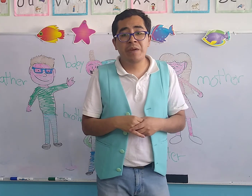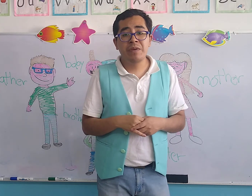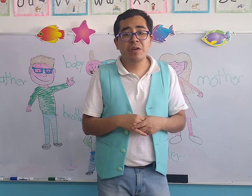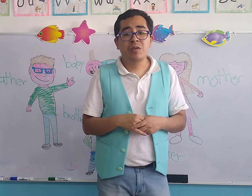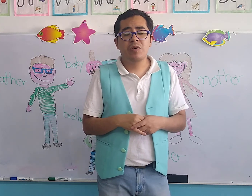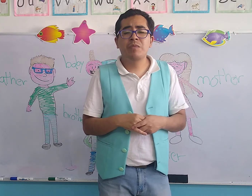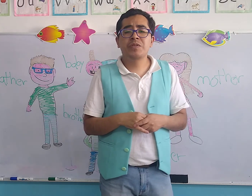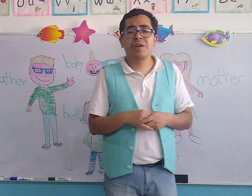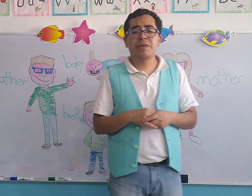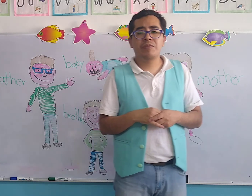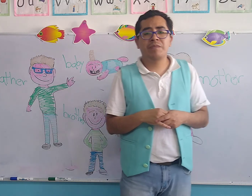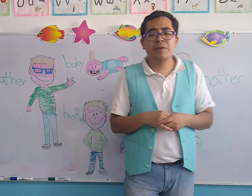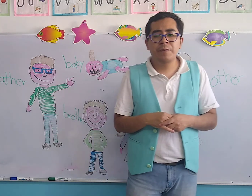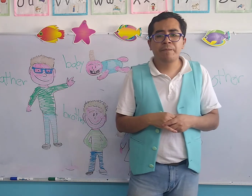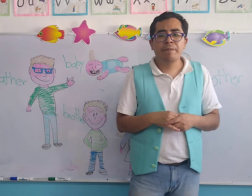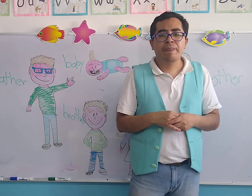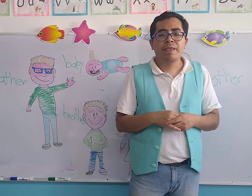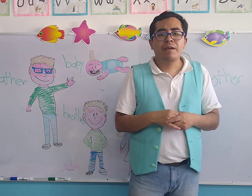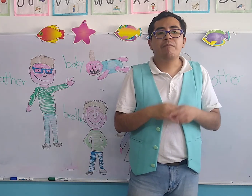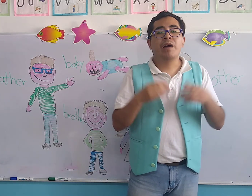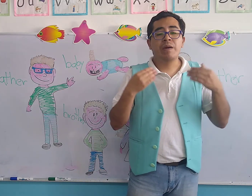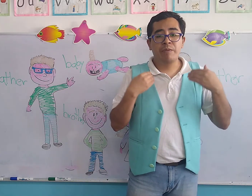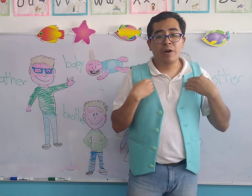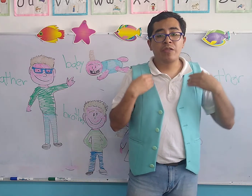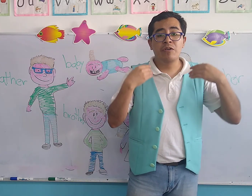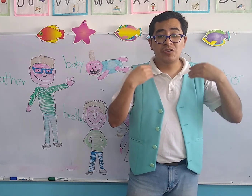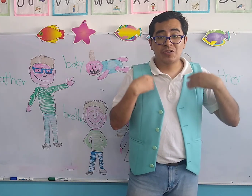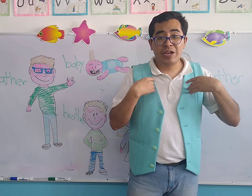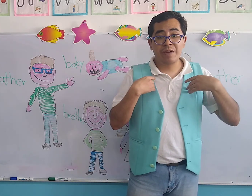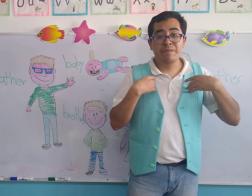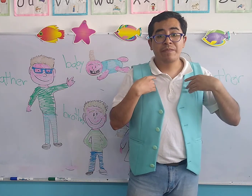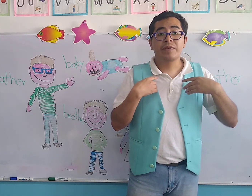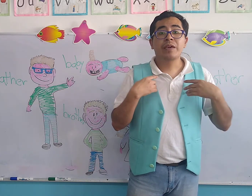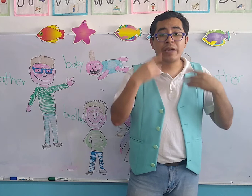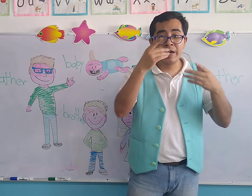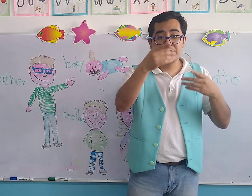name? ¿Cómo se llama tu hermano? My brother's name is,